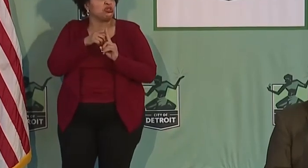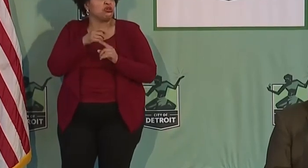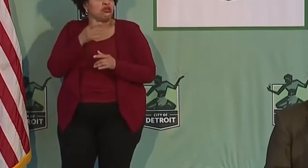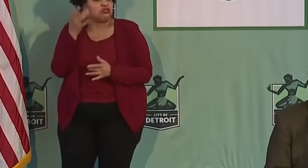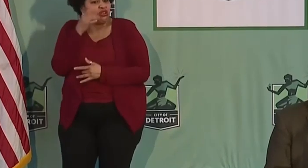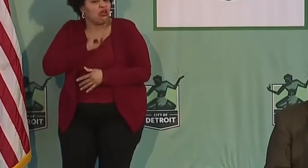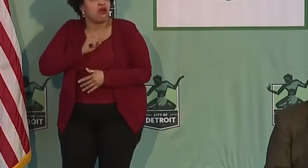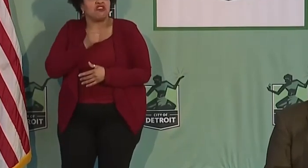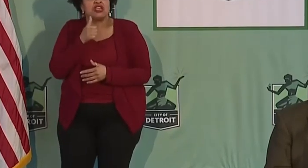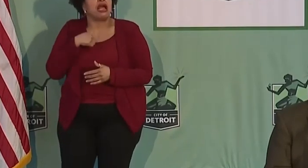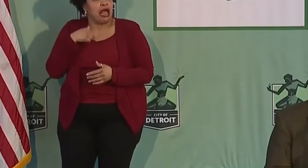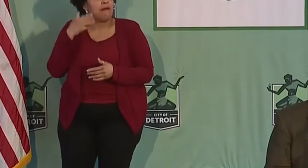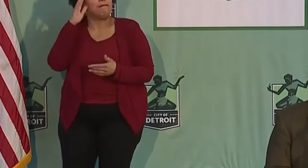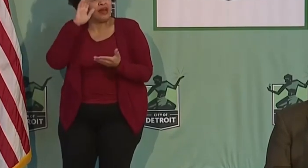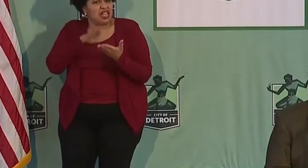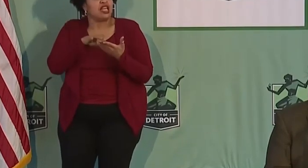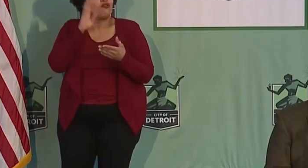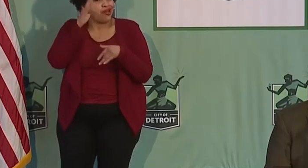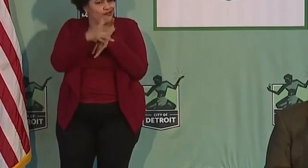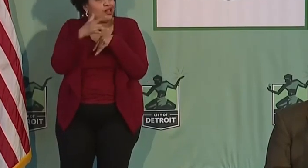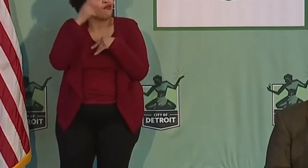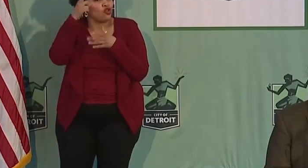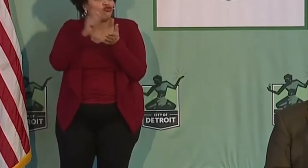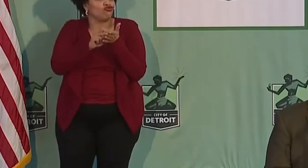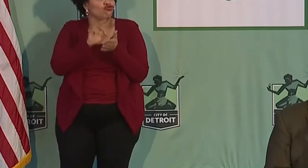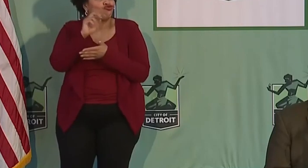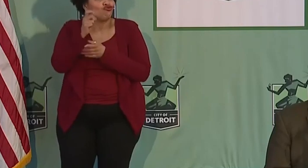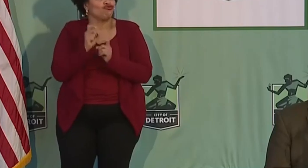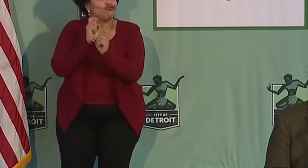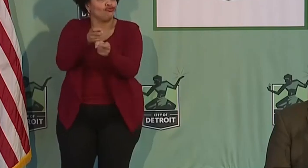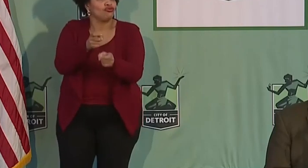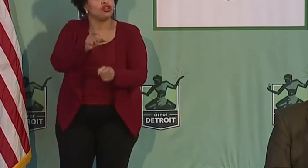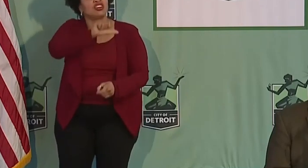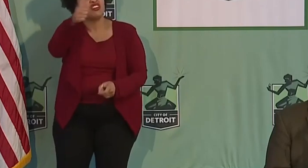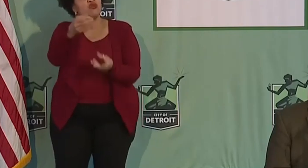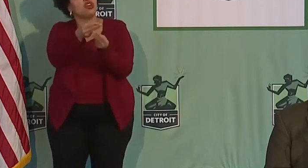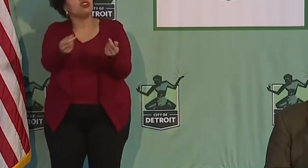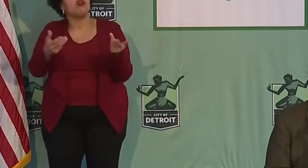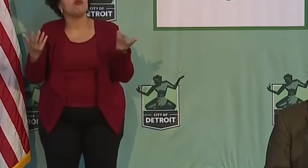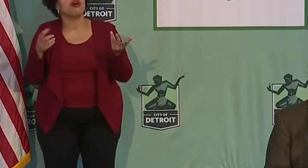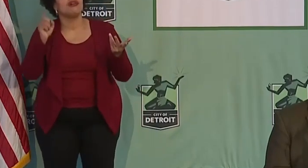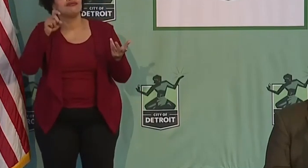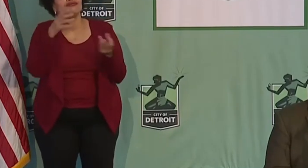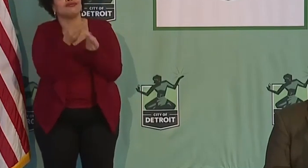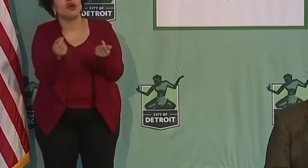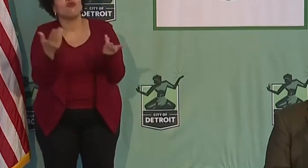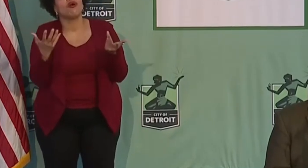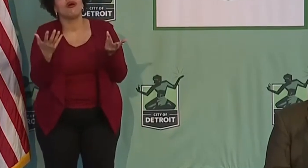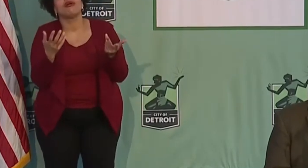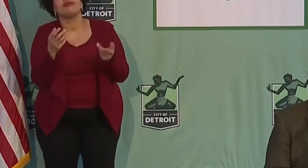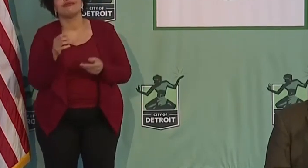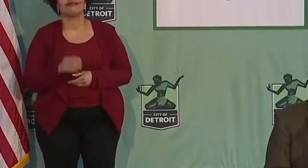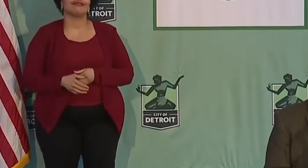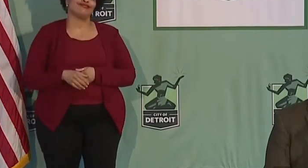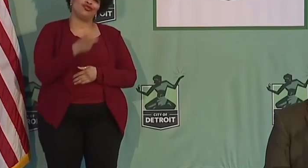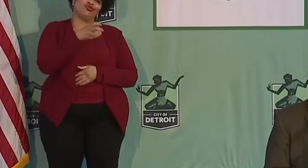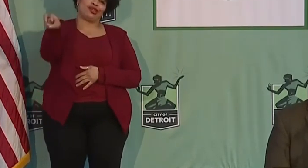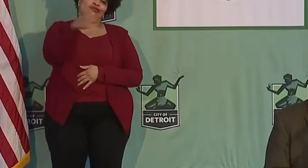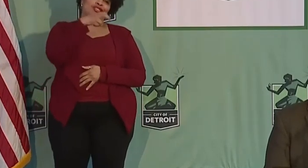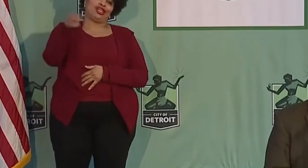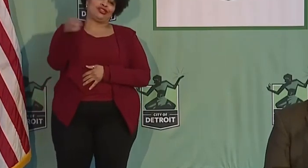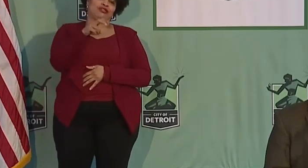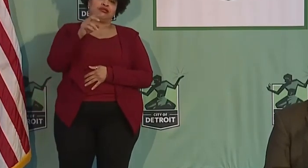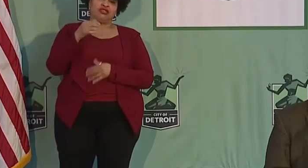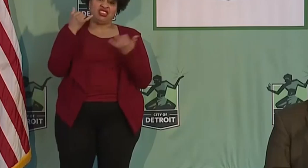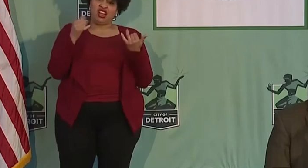be available. The other piece that we have to solve is transportation, because right now the only folks getting tested are